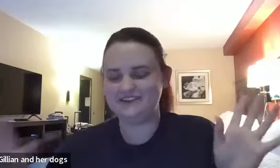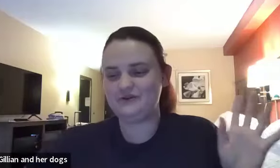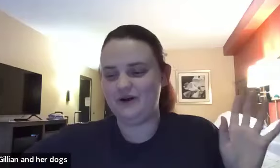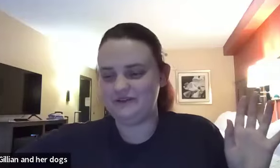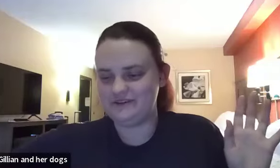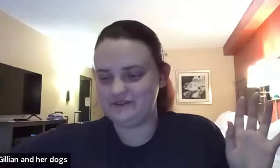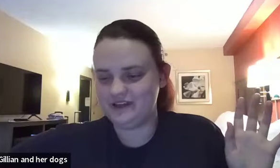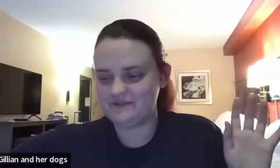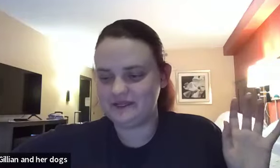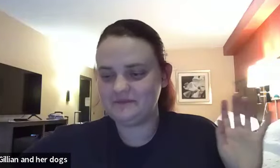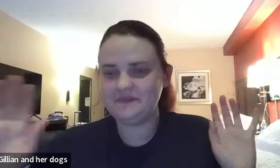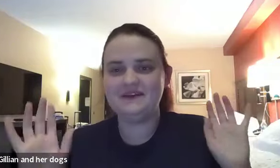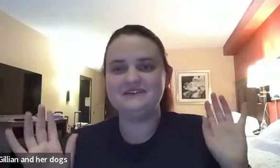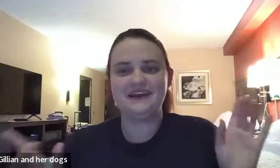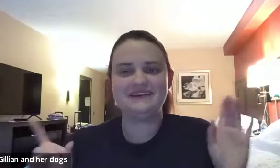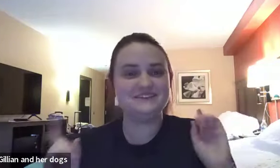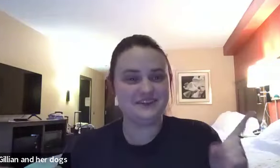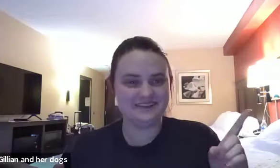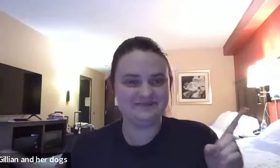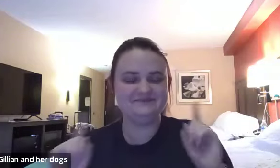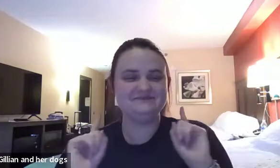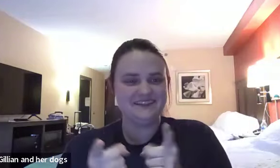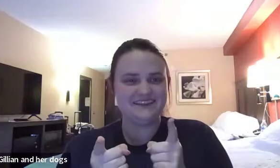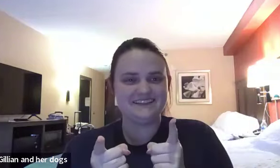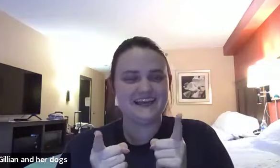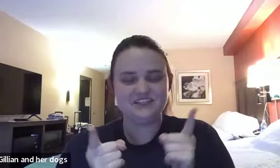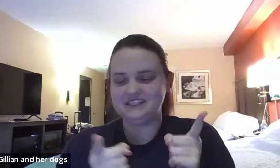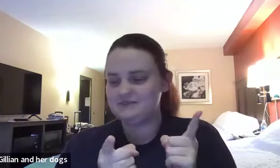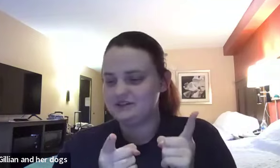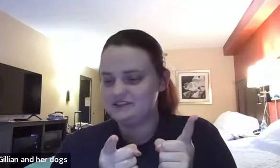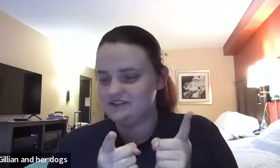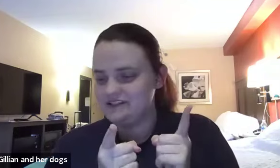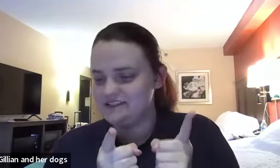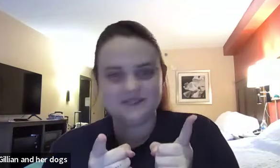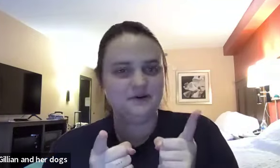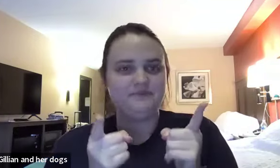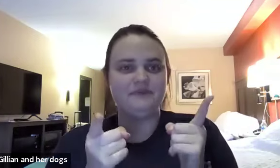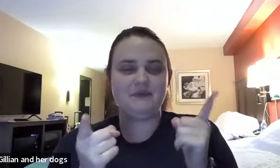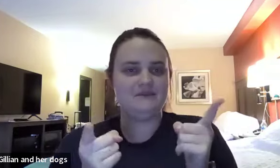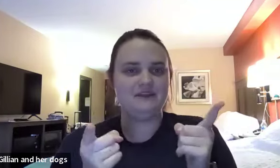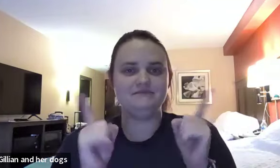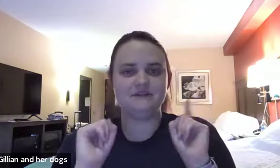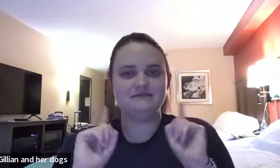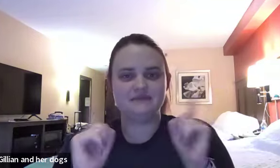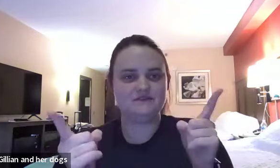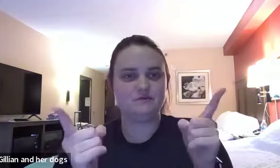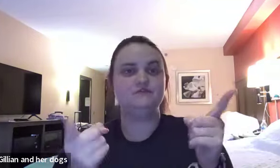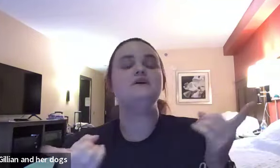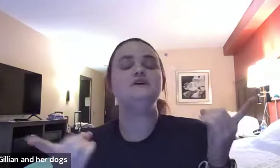through all of our food last week. Okay, dessert. Because that actually is important. Dessert is the best part, in my opinion, but I have a sweet tooth.